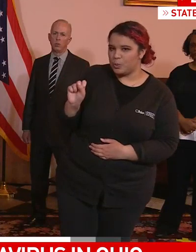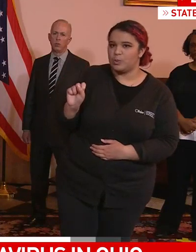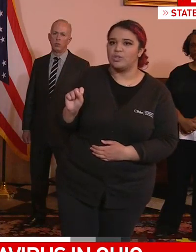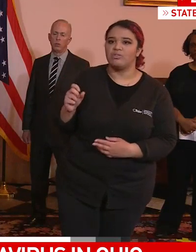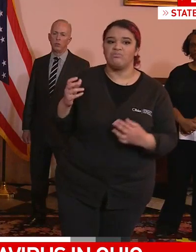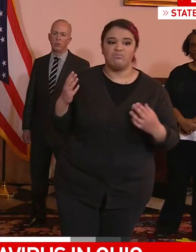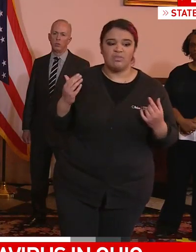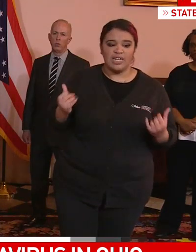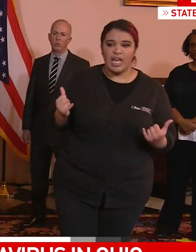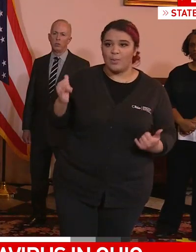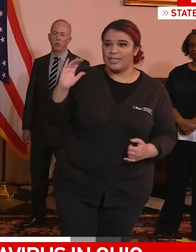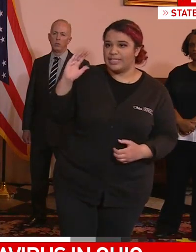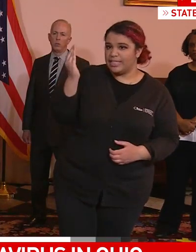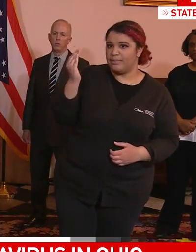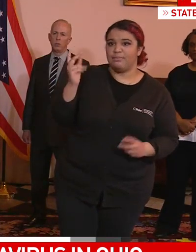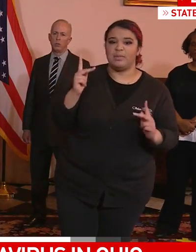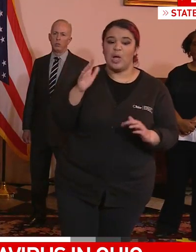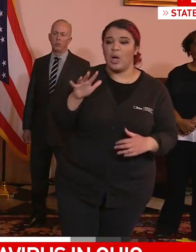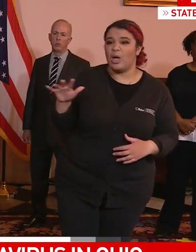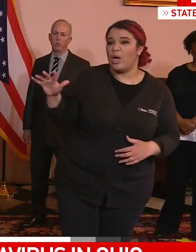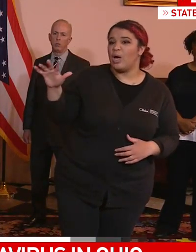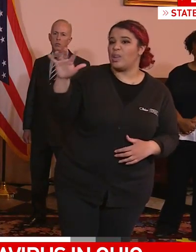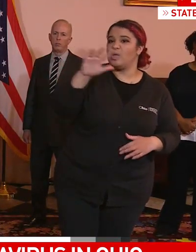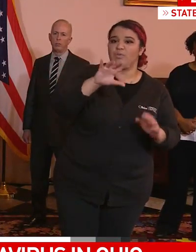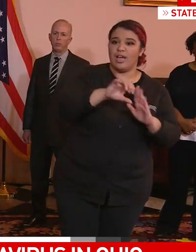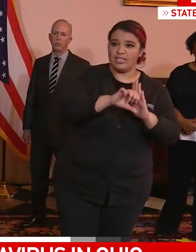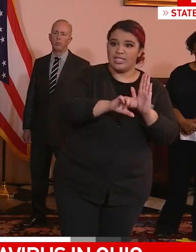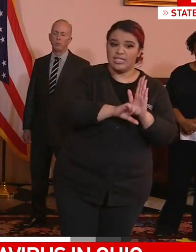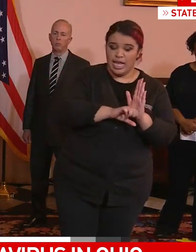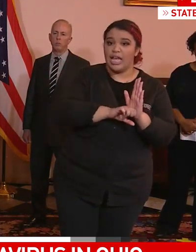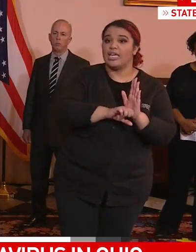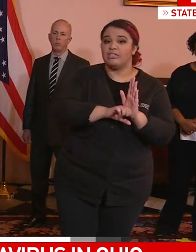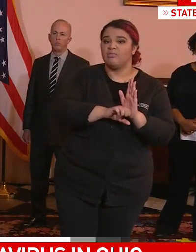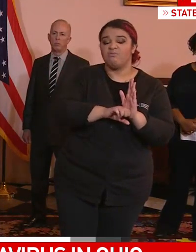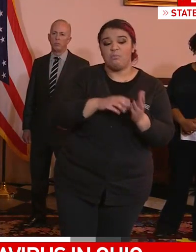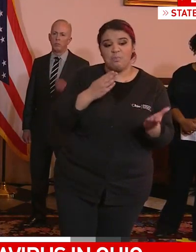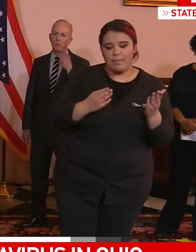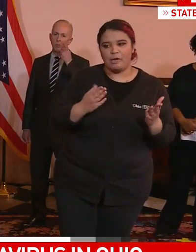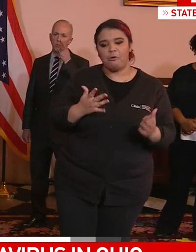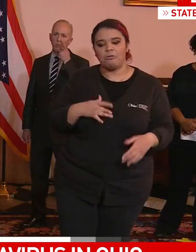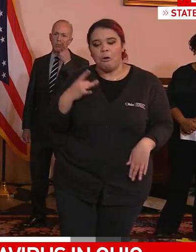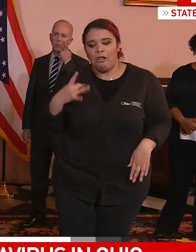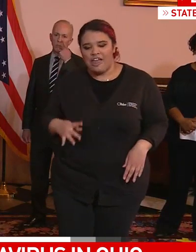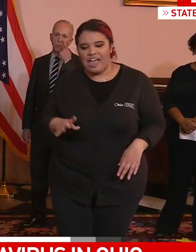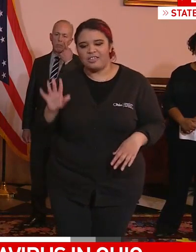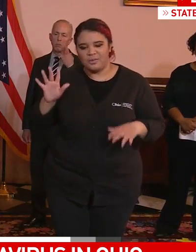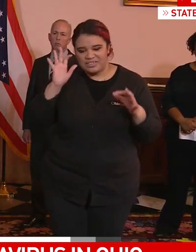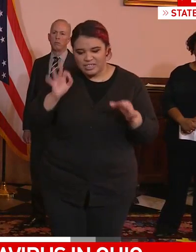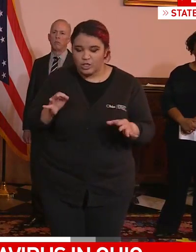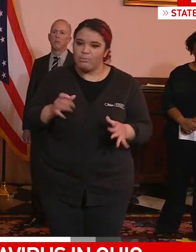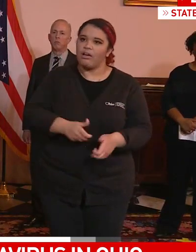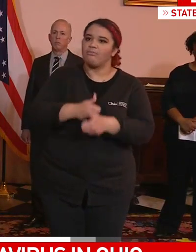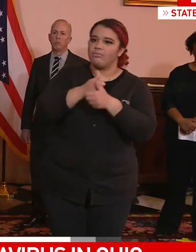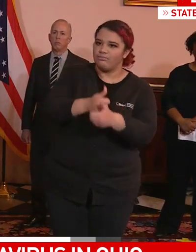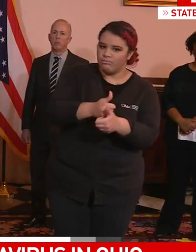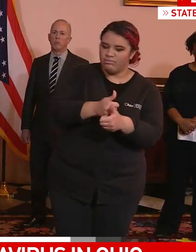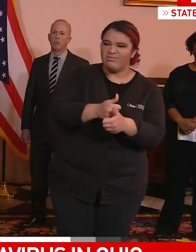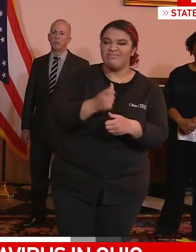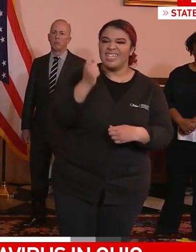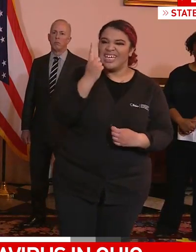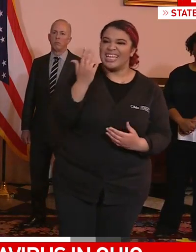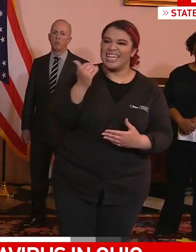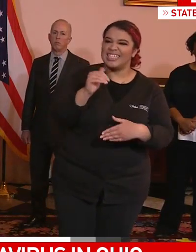everybody across the state, although they may not like everything you're doing, they are complying with it. Yet last night, when you went to delay the election, a couple